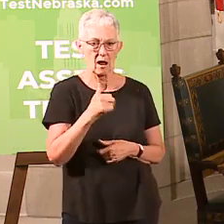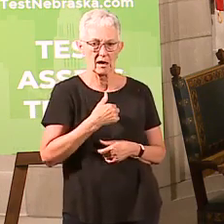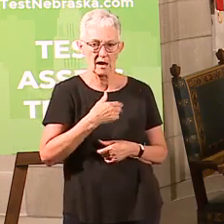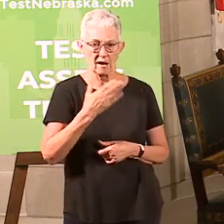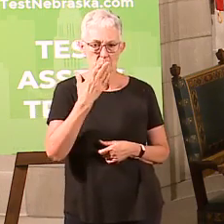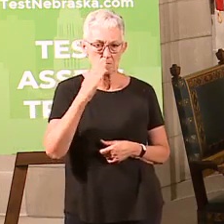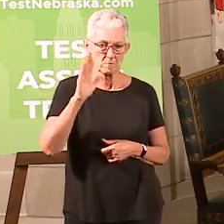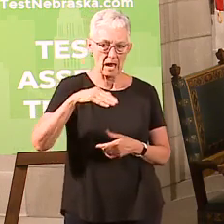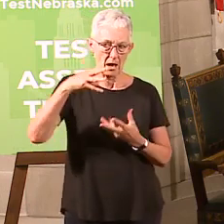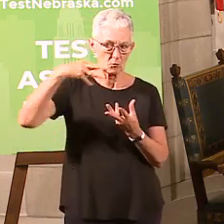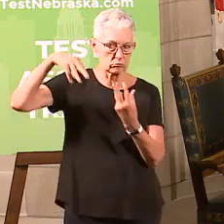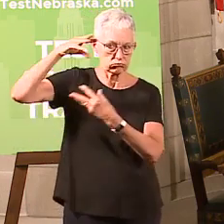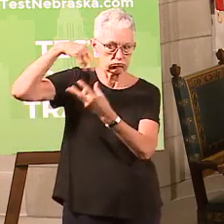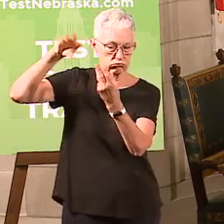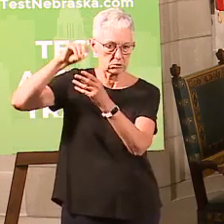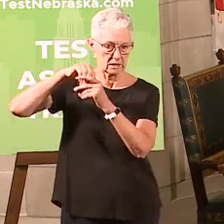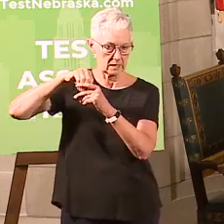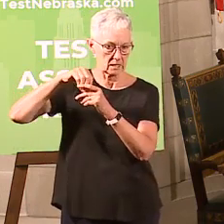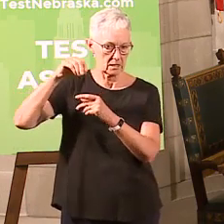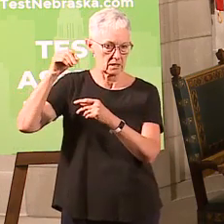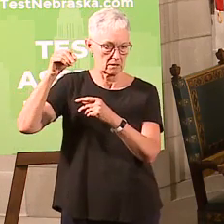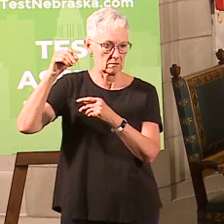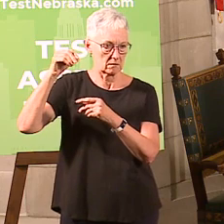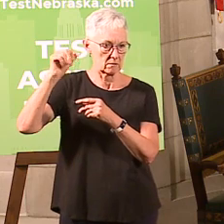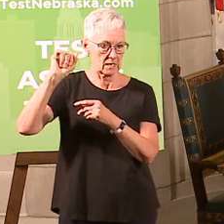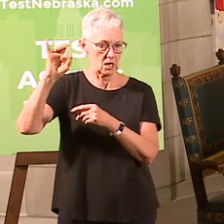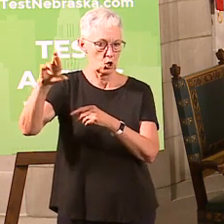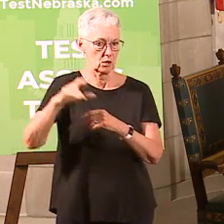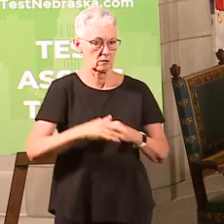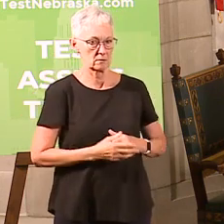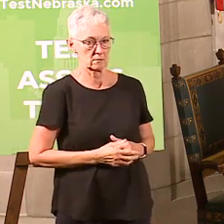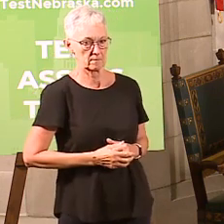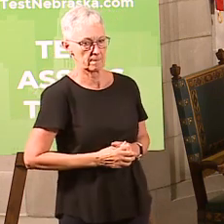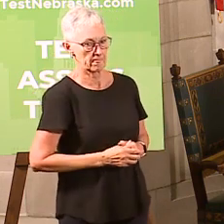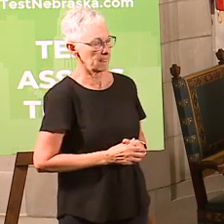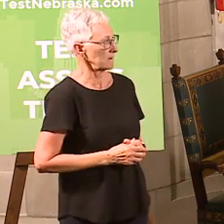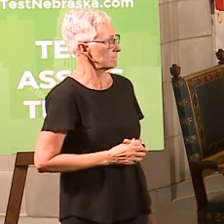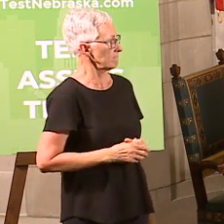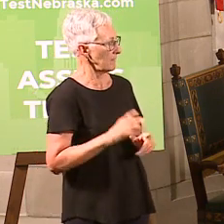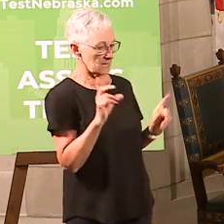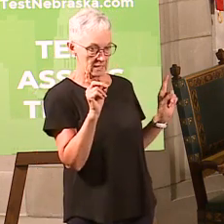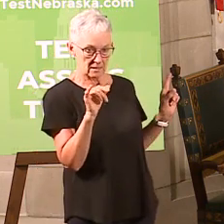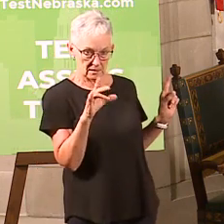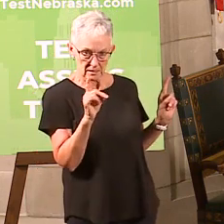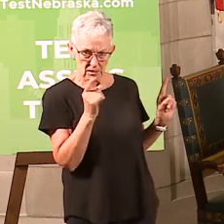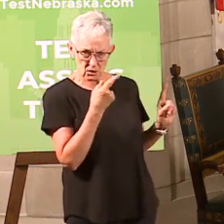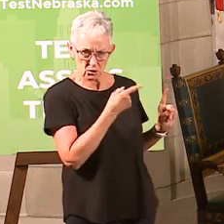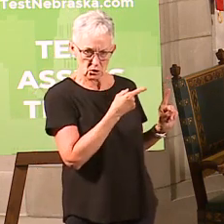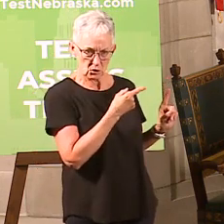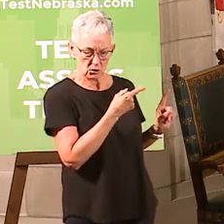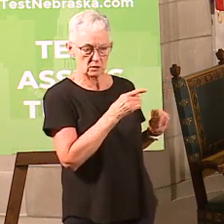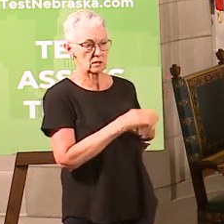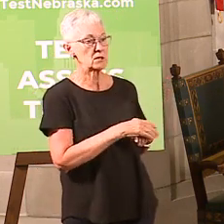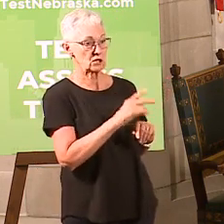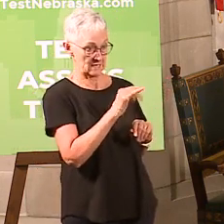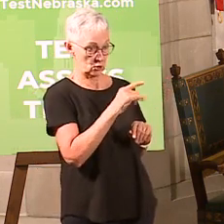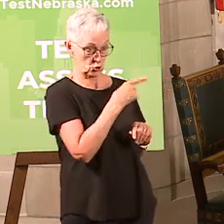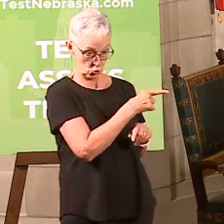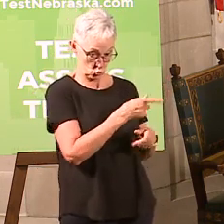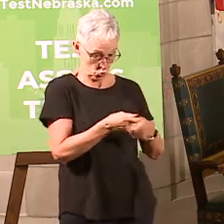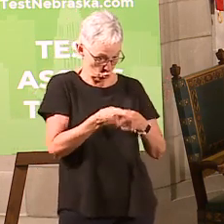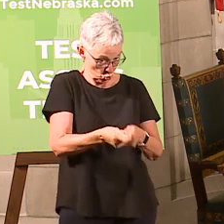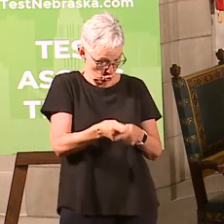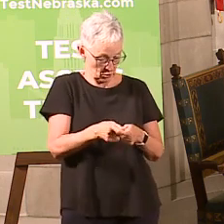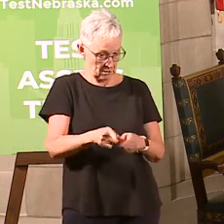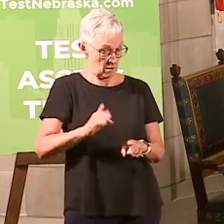Nebraska. Did you urge them to overturn their grants committee's recommendation? Did I urge them? This